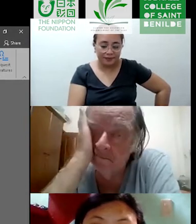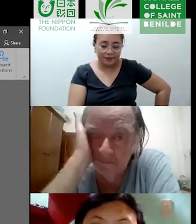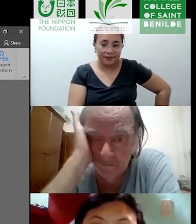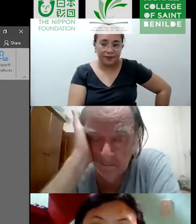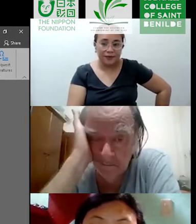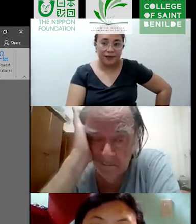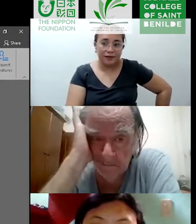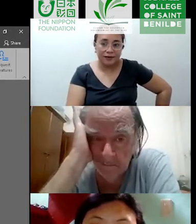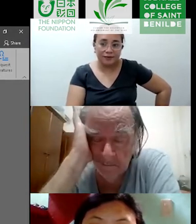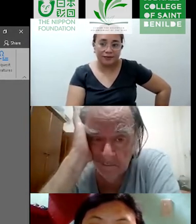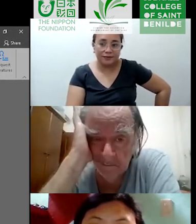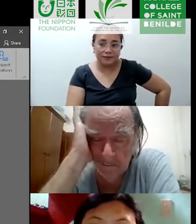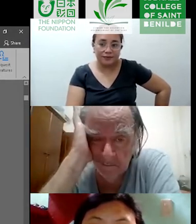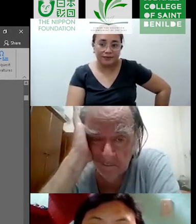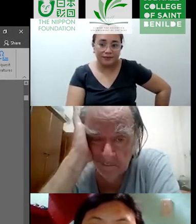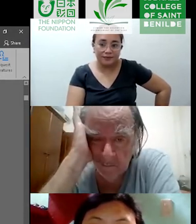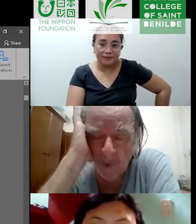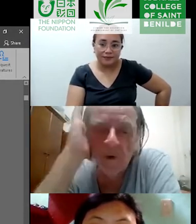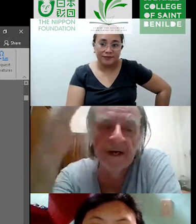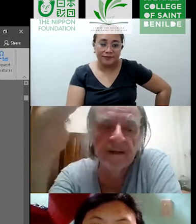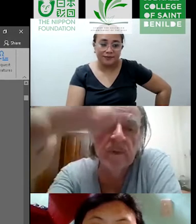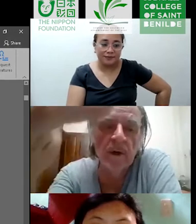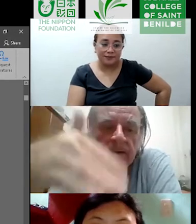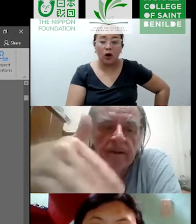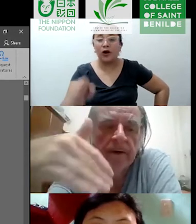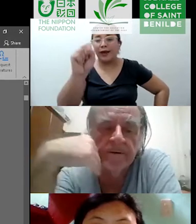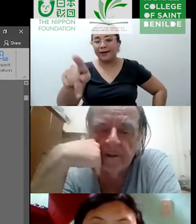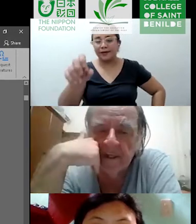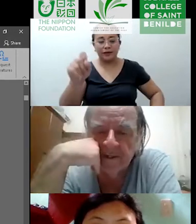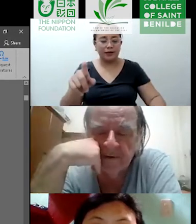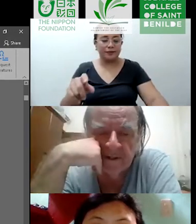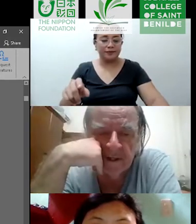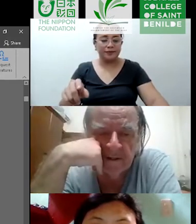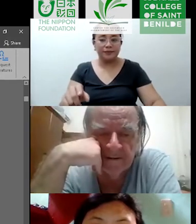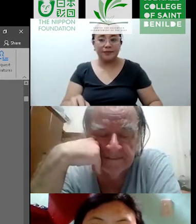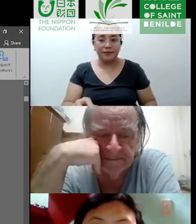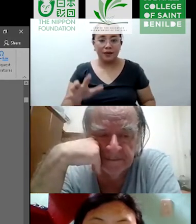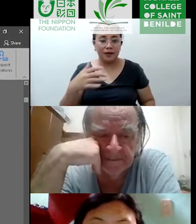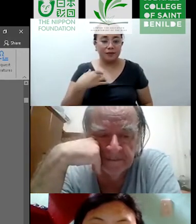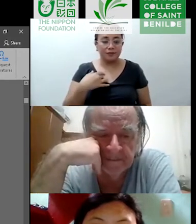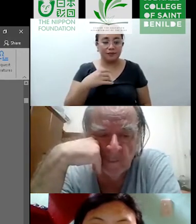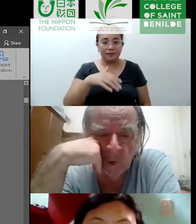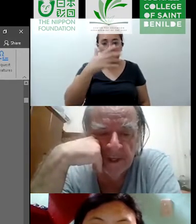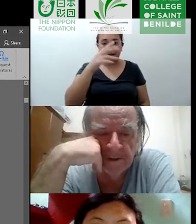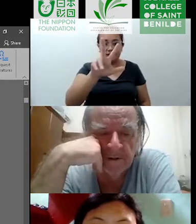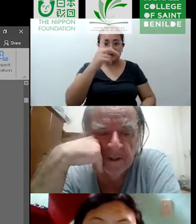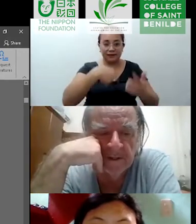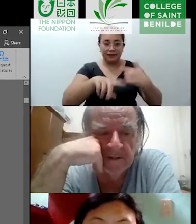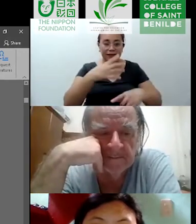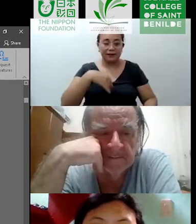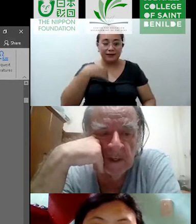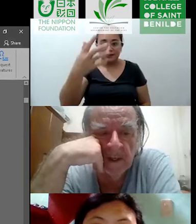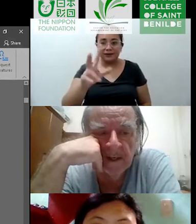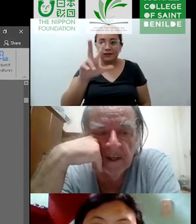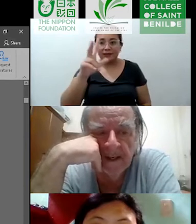Yami said, I'm from that group and it's the same. Okay, all right, go down to the next three signs, or next two